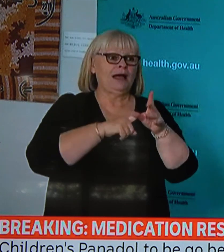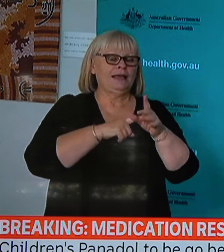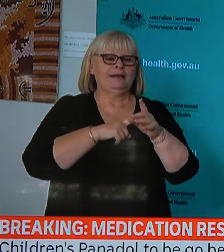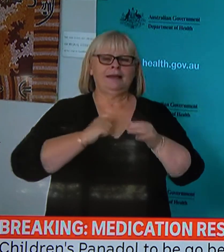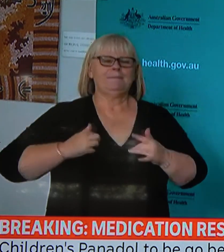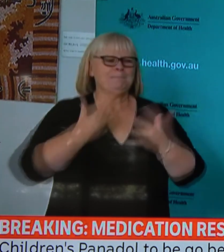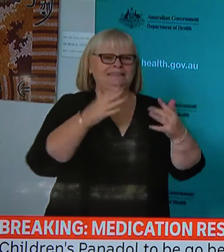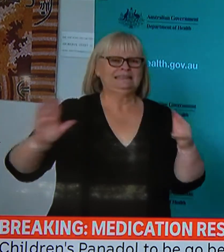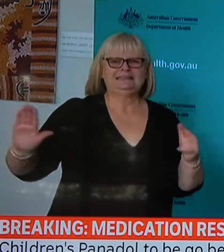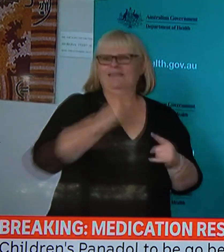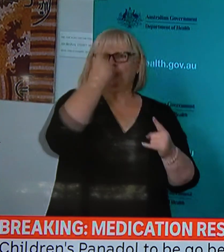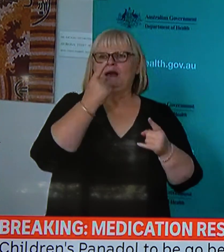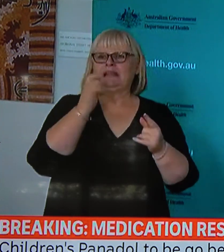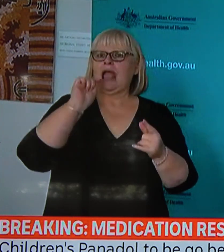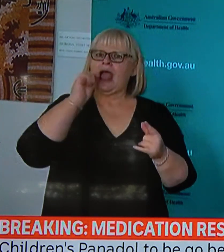to identify